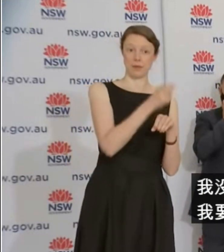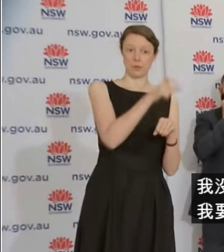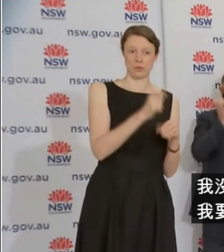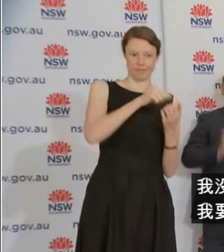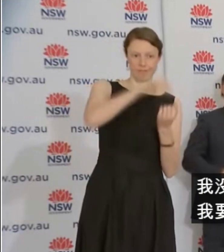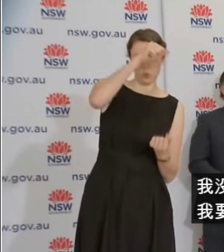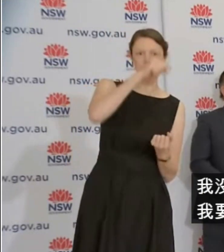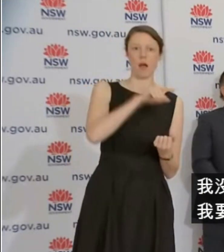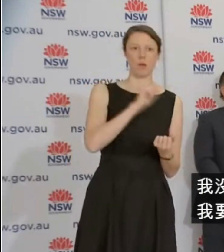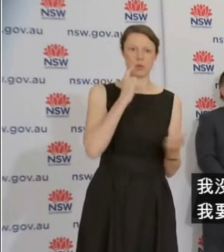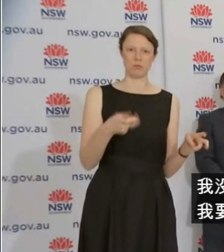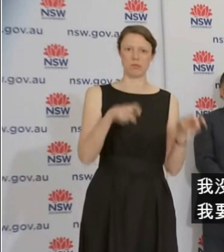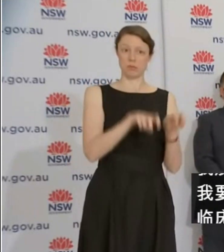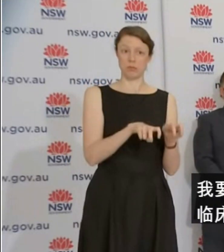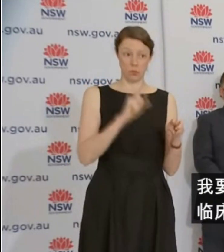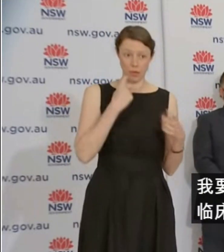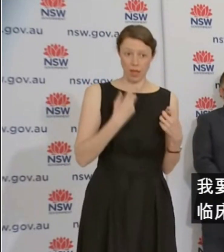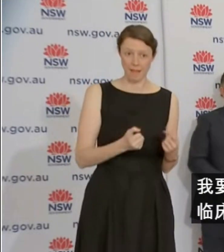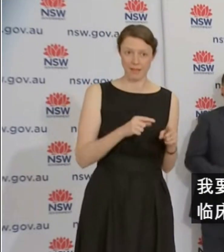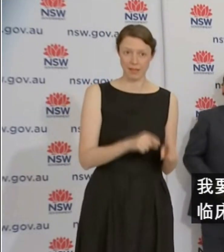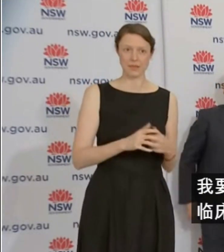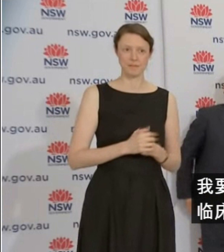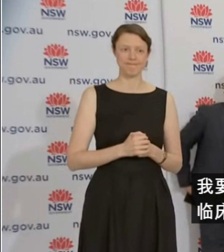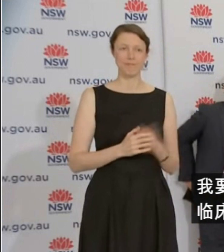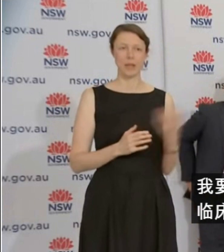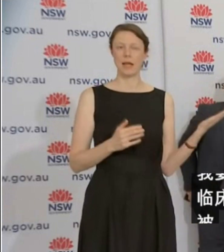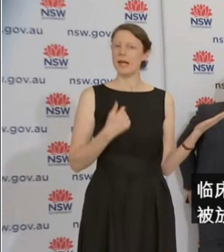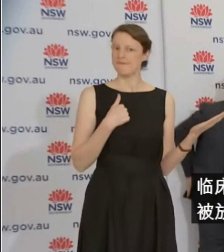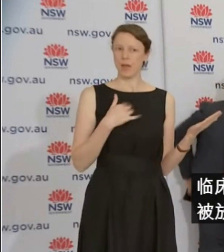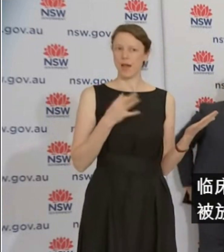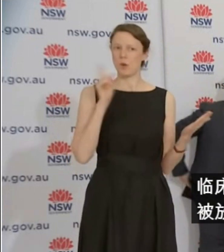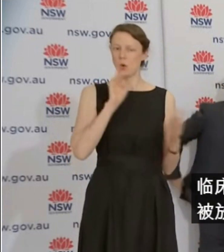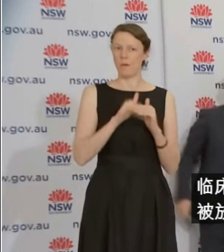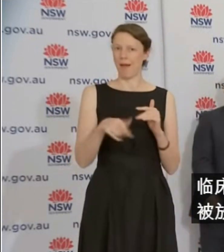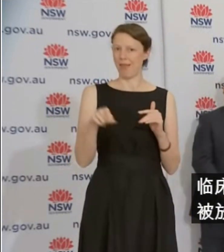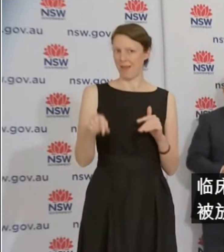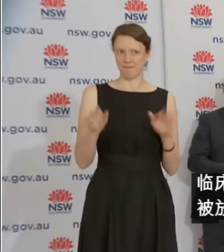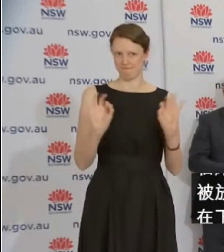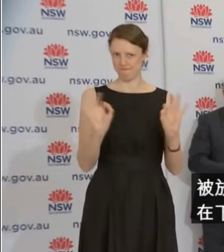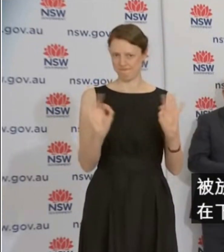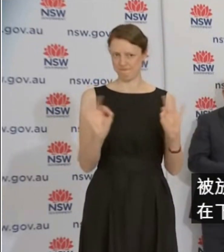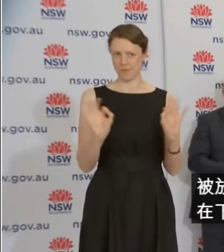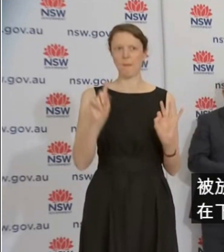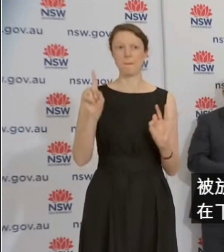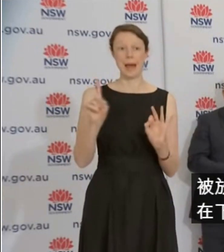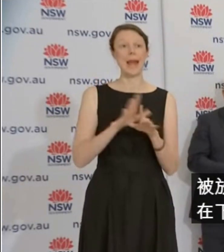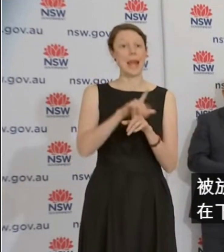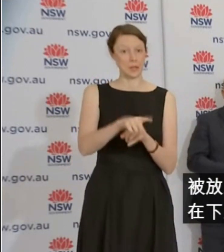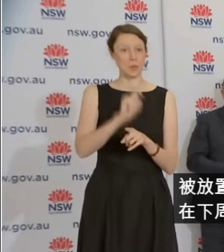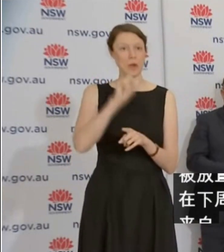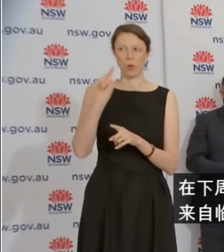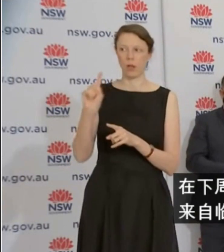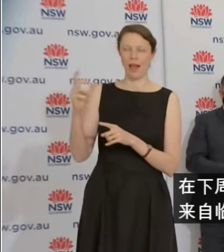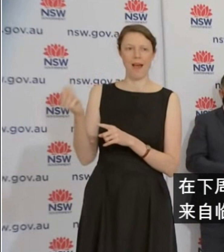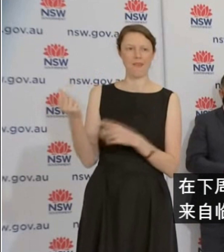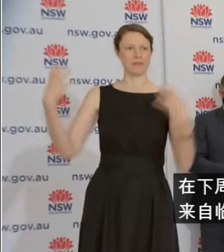do is commit to having our clinicians explain the changes that will be placed on the system, and that'll happen next week. So I'd much rather